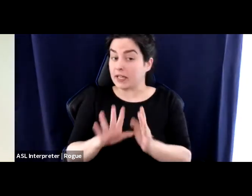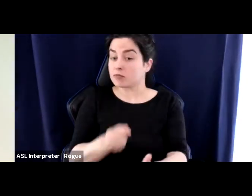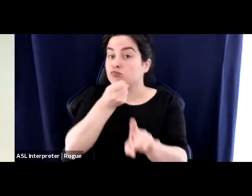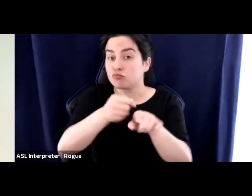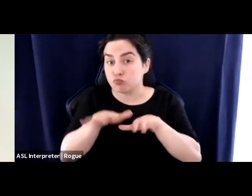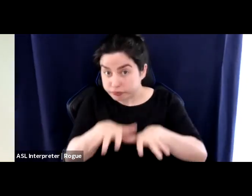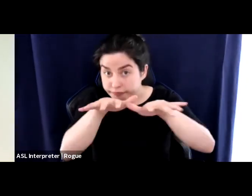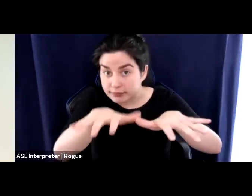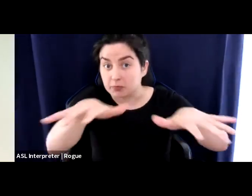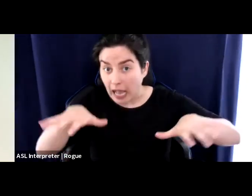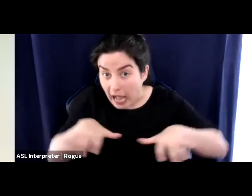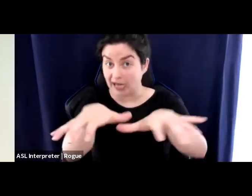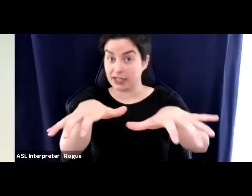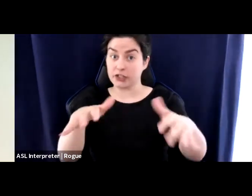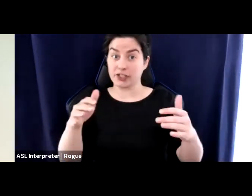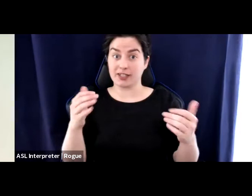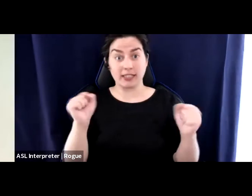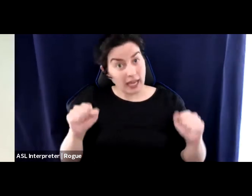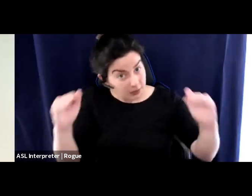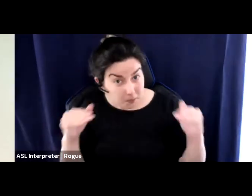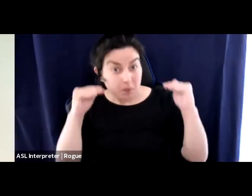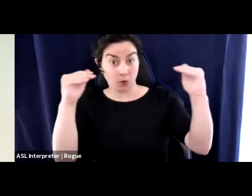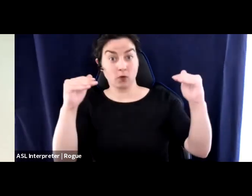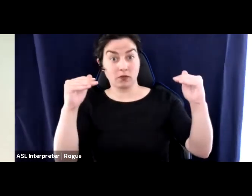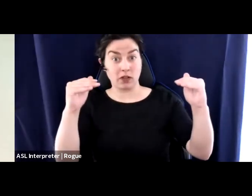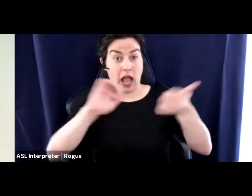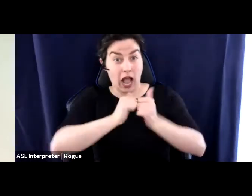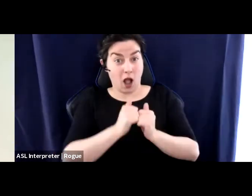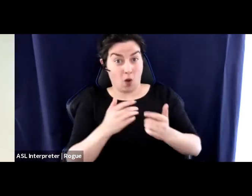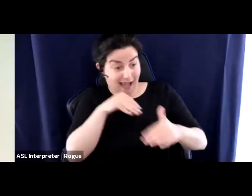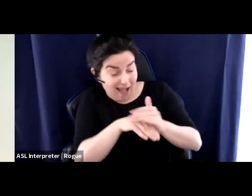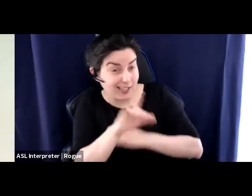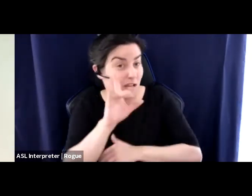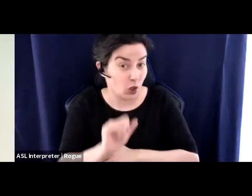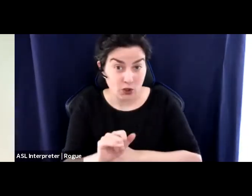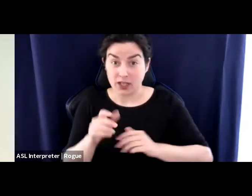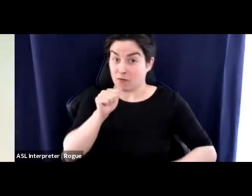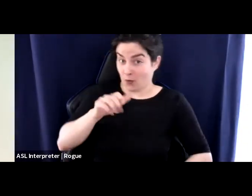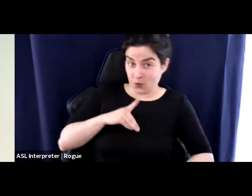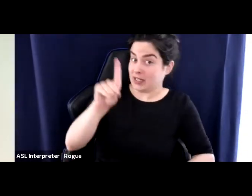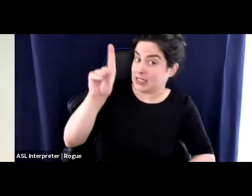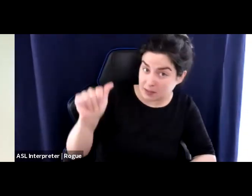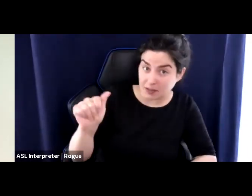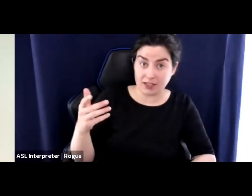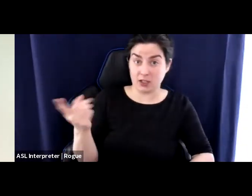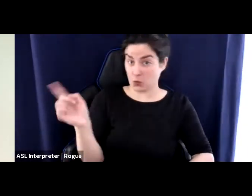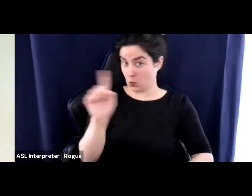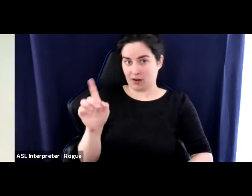barriers experienced by women with disabilities in federal employment programs and federal courts and tribunals as